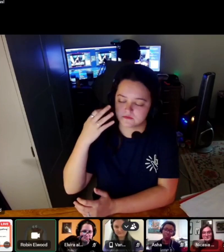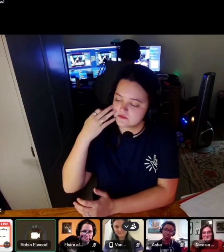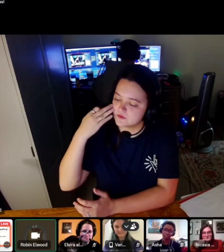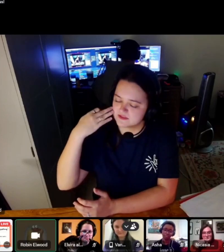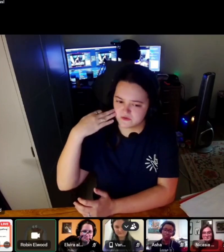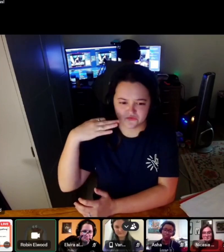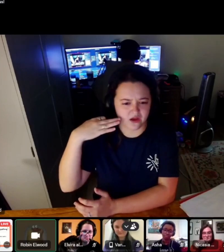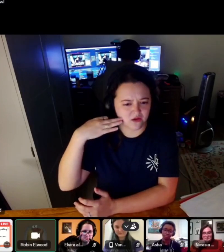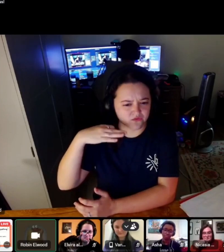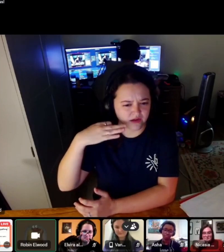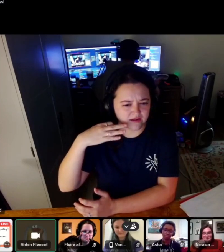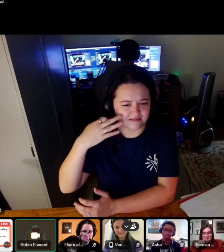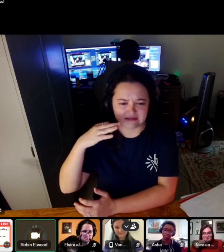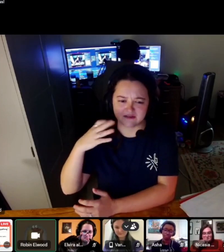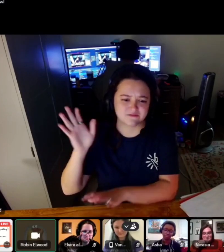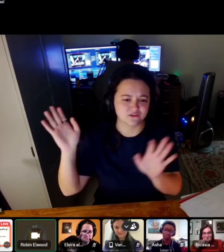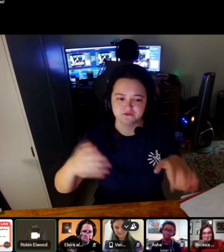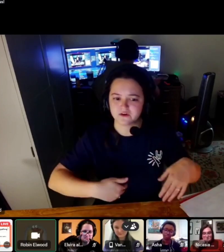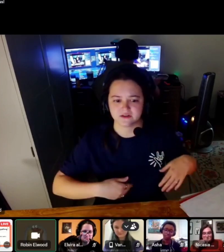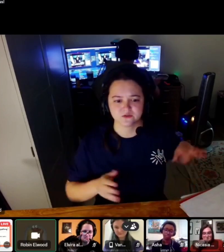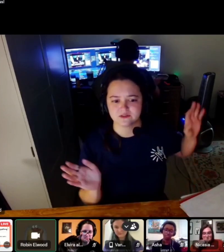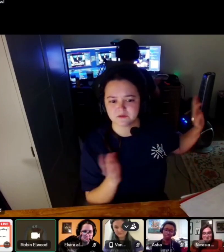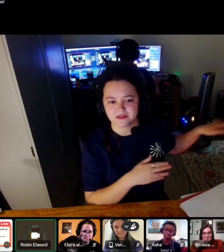What is it? Visual phonics was never my thing.